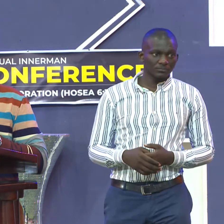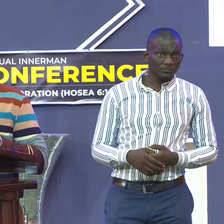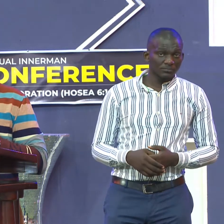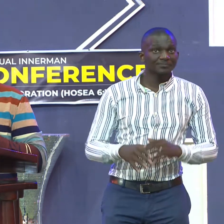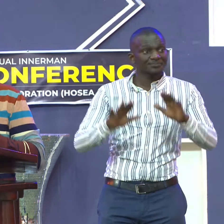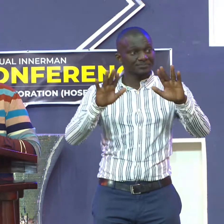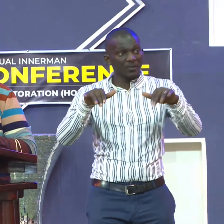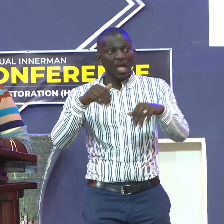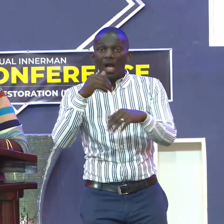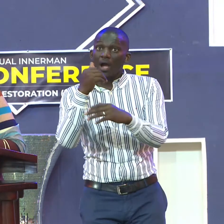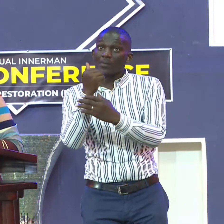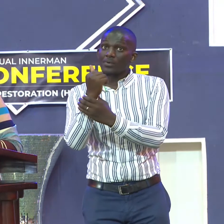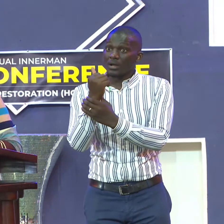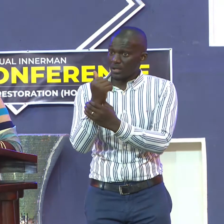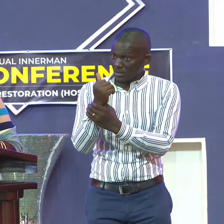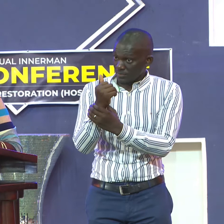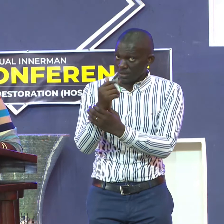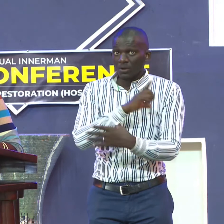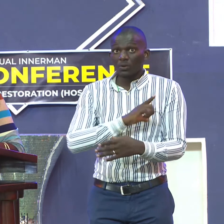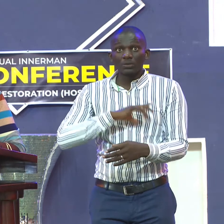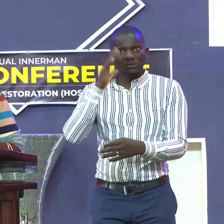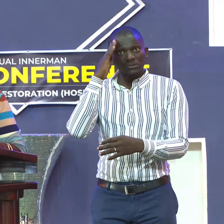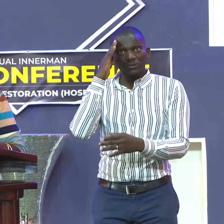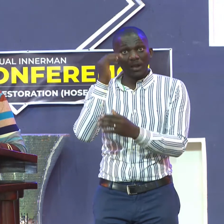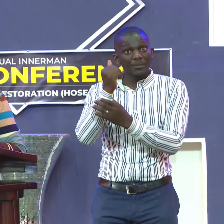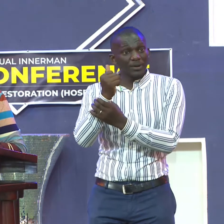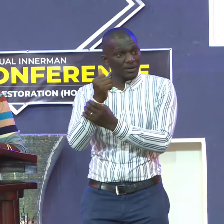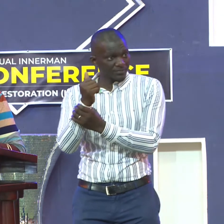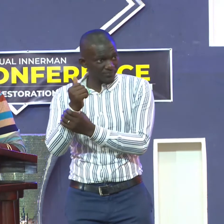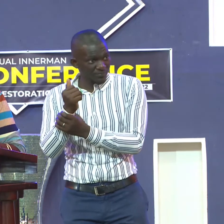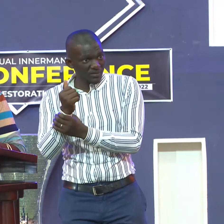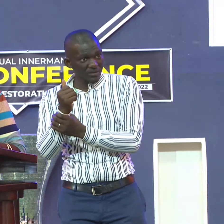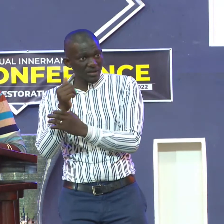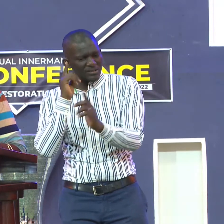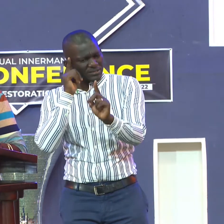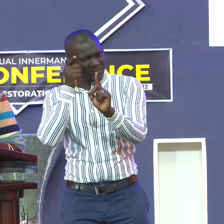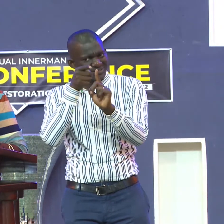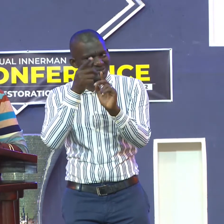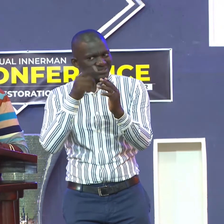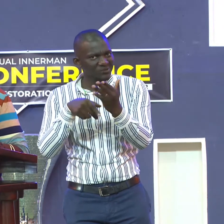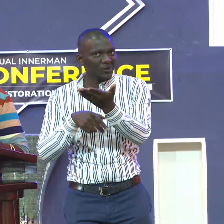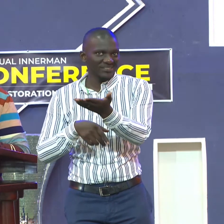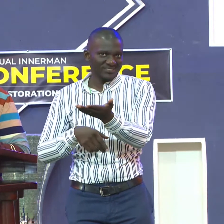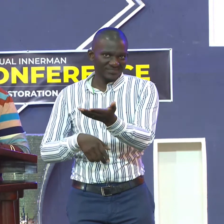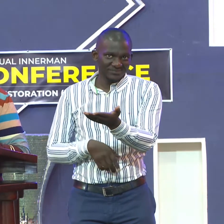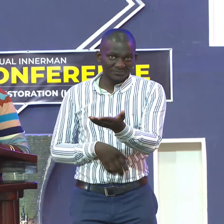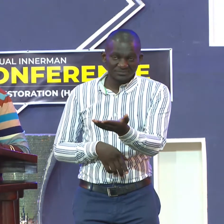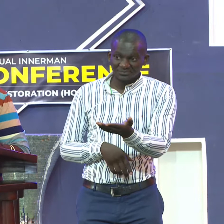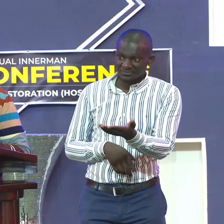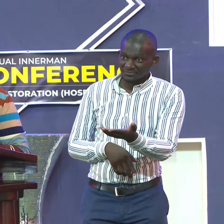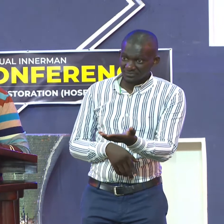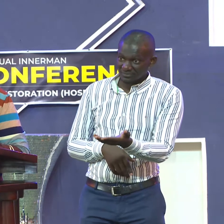Ibrahim. Abraham. Mukama amumanya. The Lord knows you. Ngekigendirwa kye kino. What was the intent?